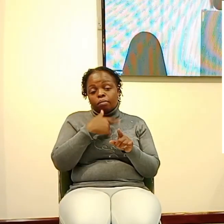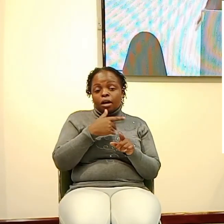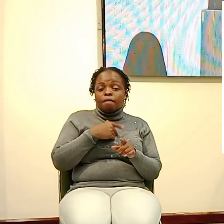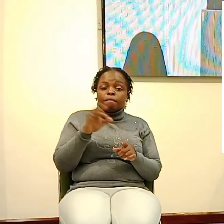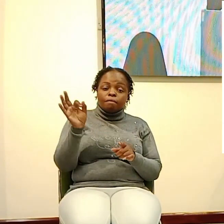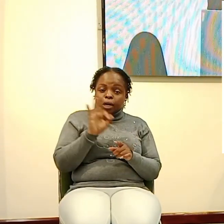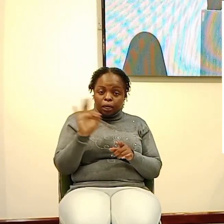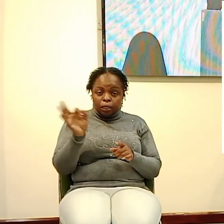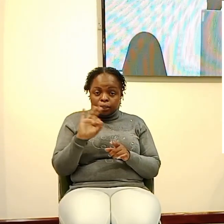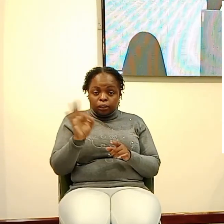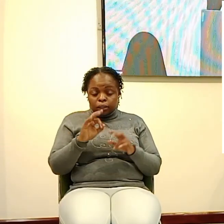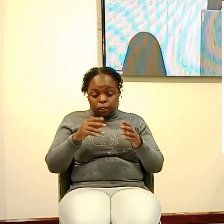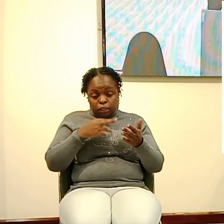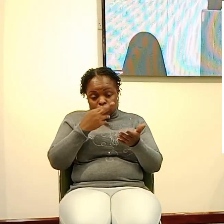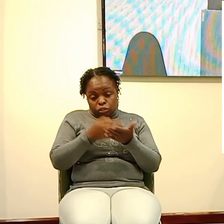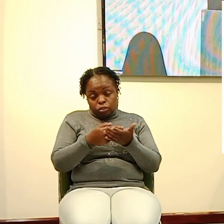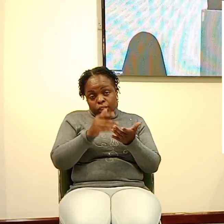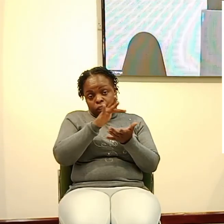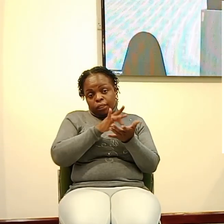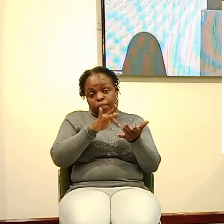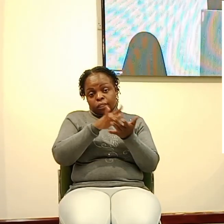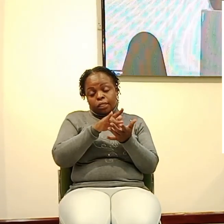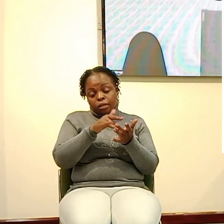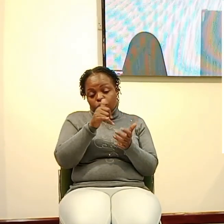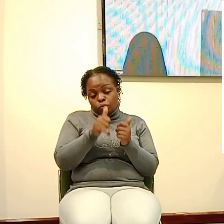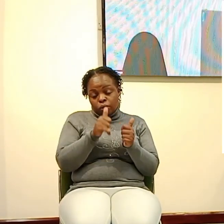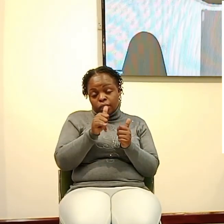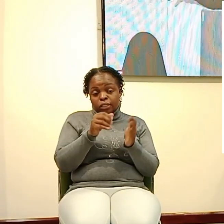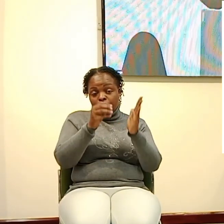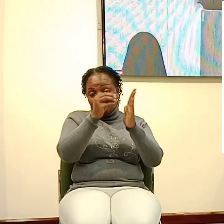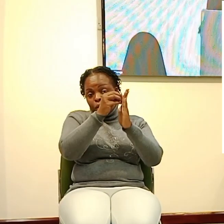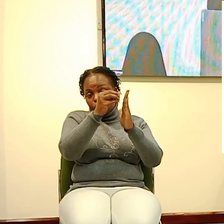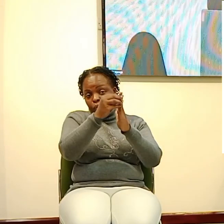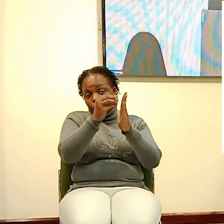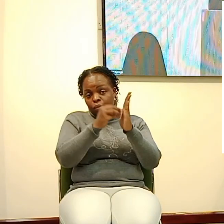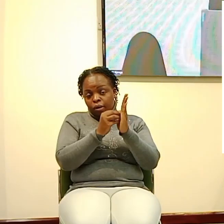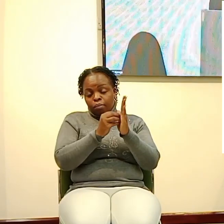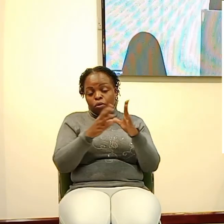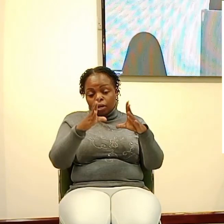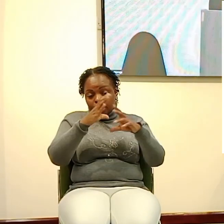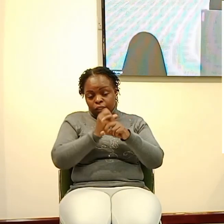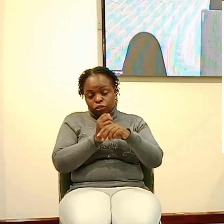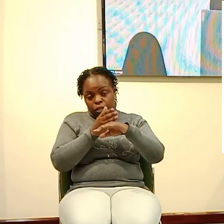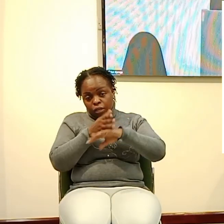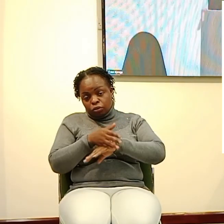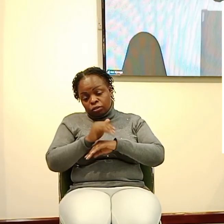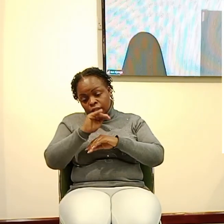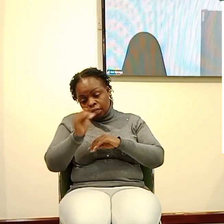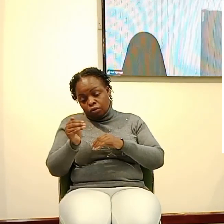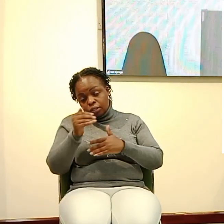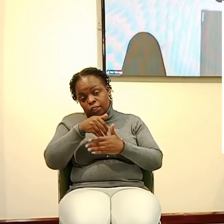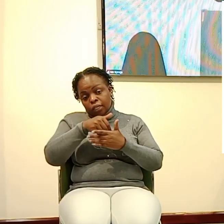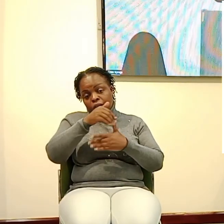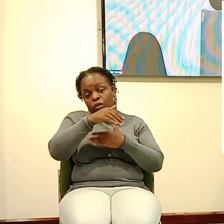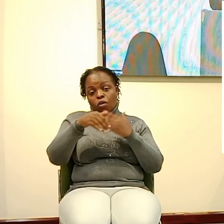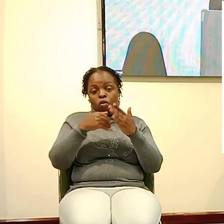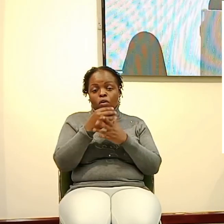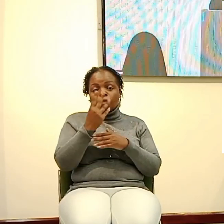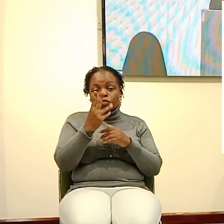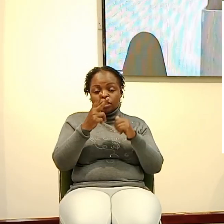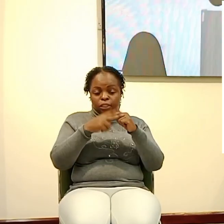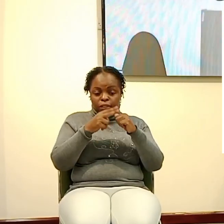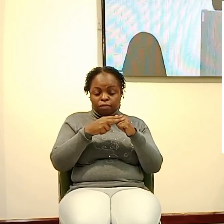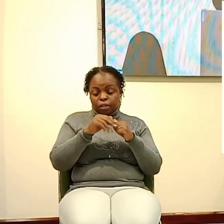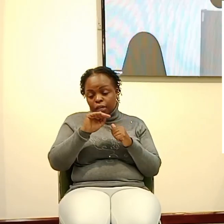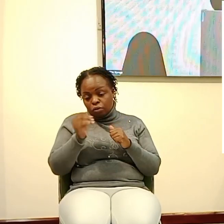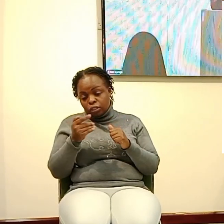fantastic resource center that has mapped organizations across the counties. In all the 47 counties,